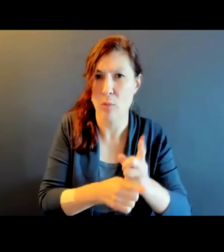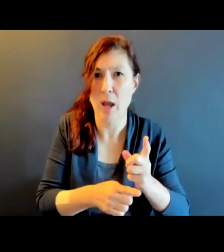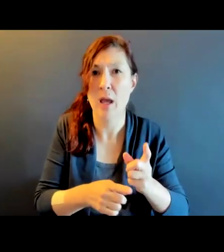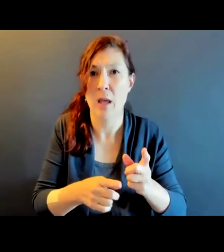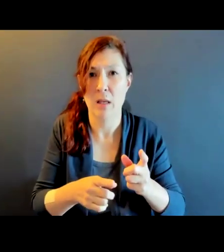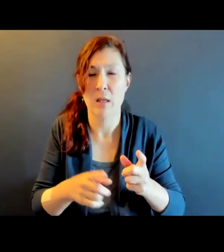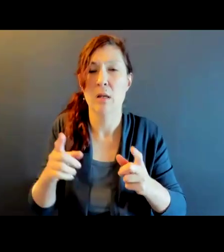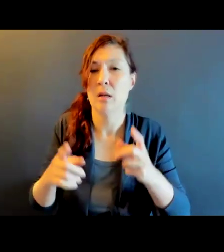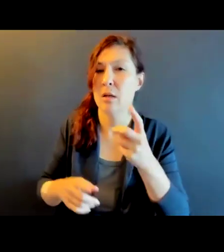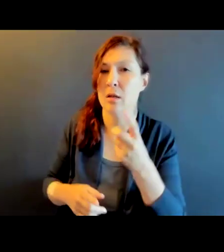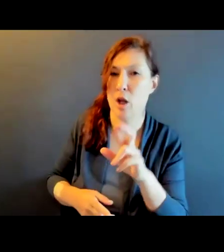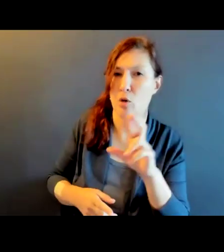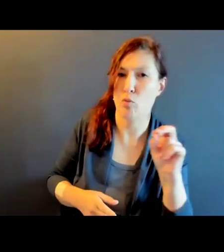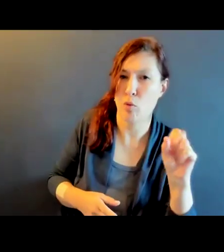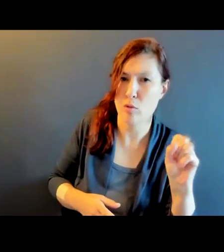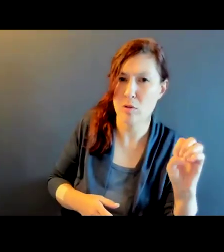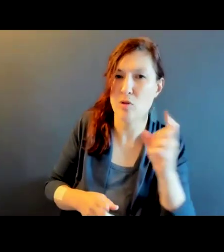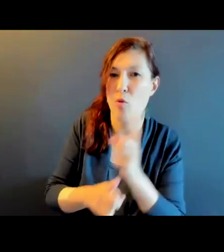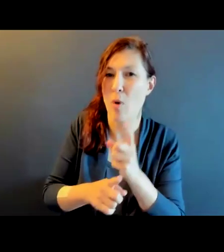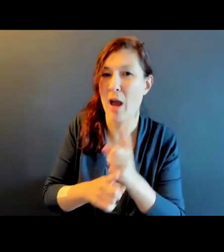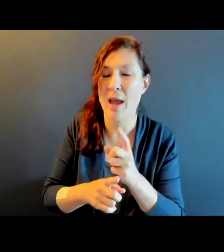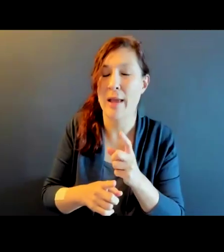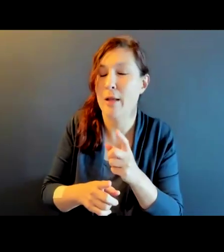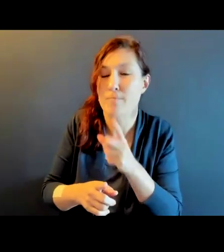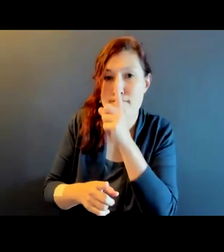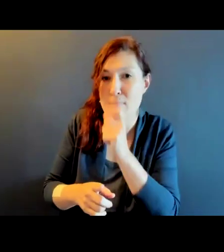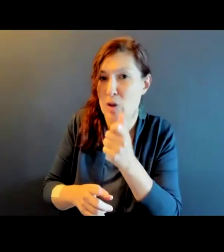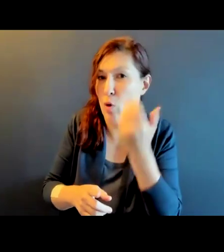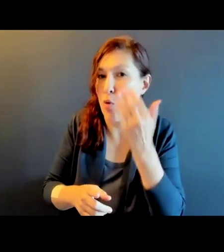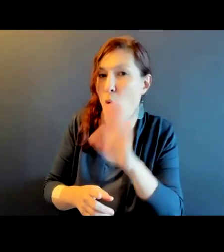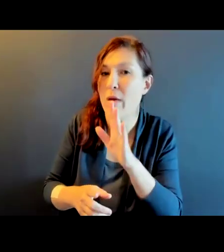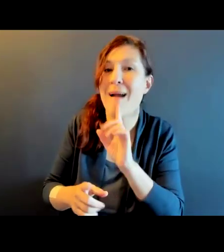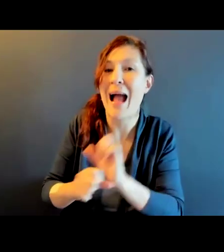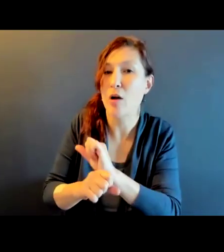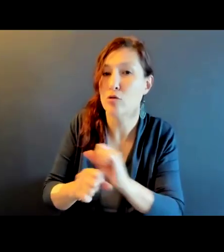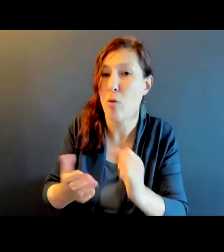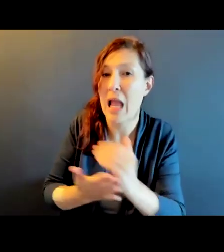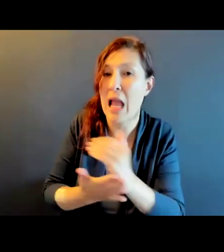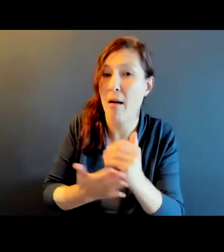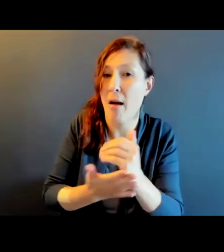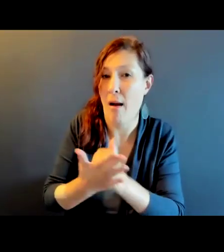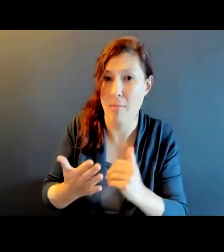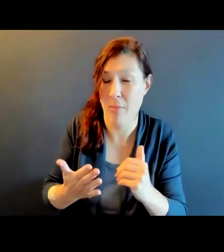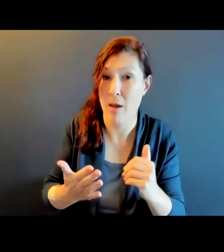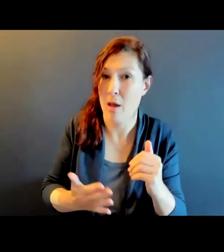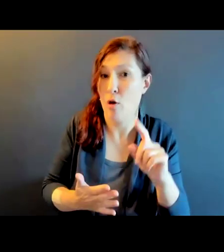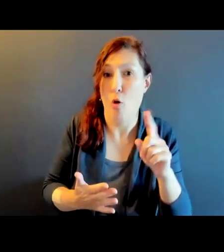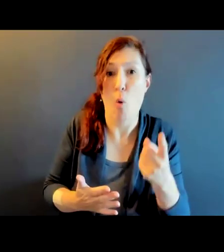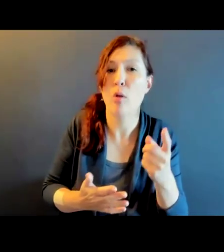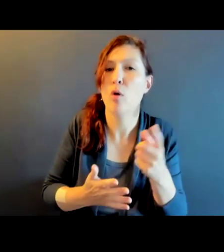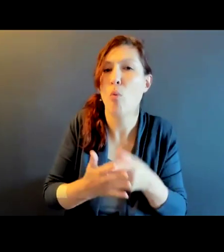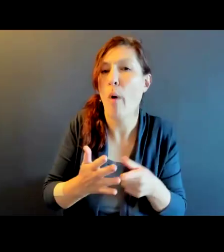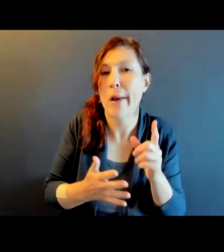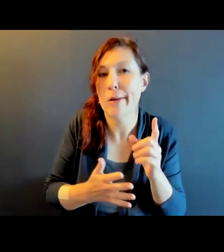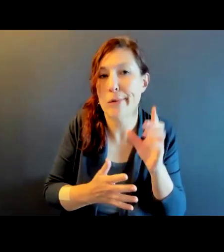don't have direct income, so we have to do the best we can to think about what those proxies would be. And that's what that's what we keep hearing